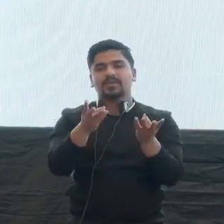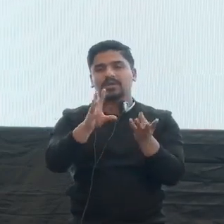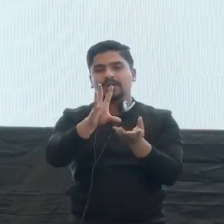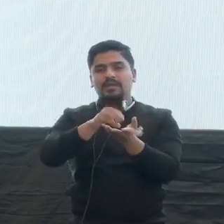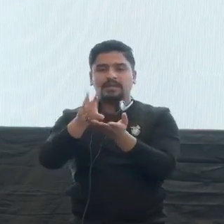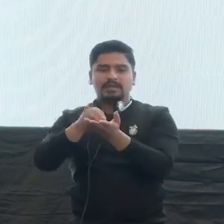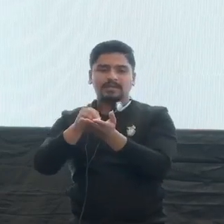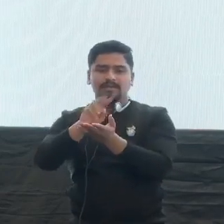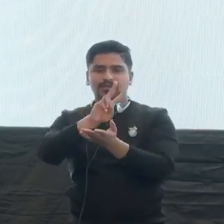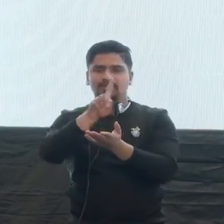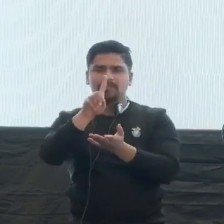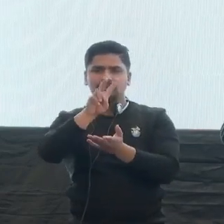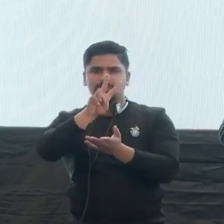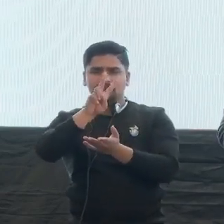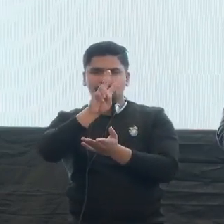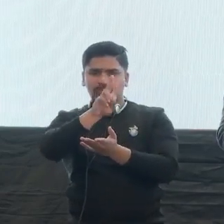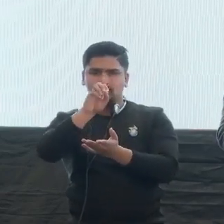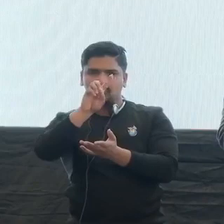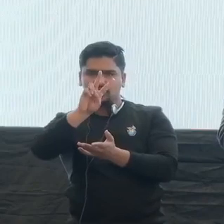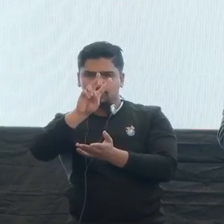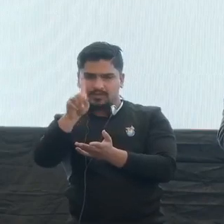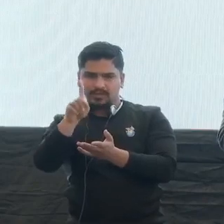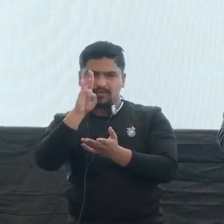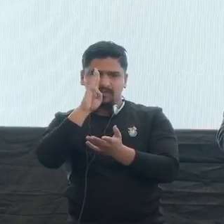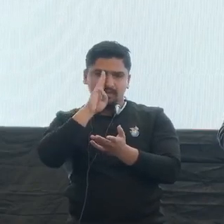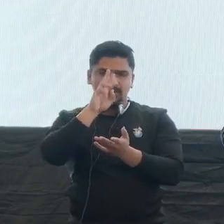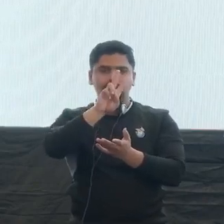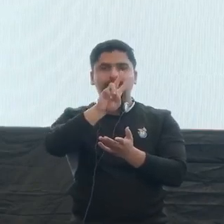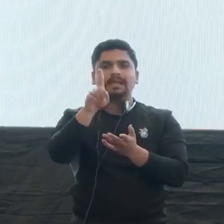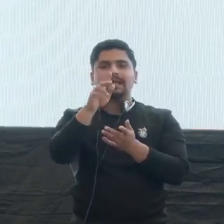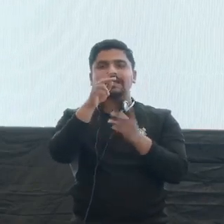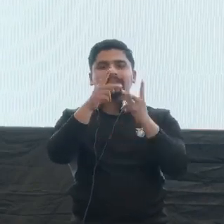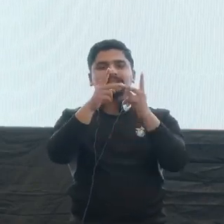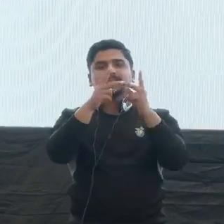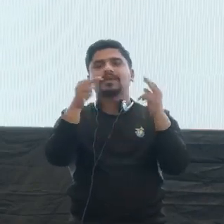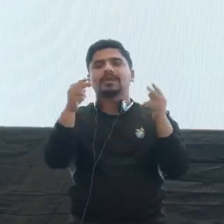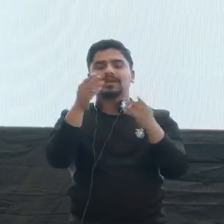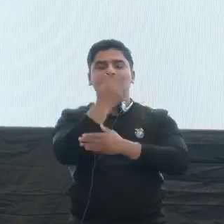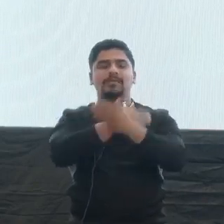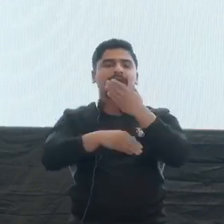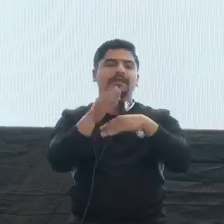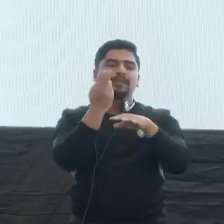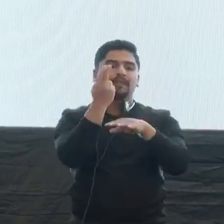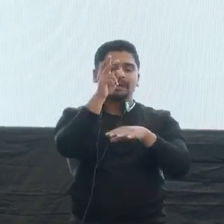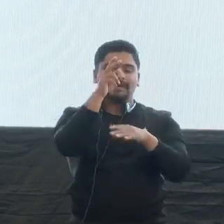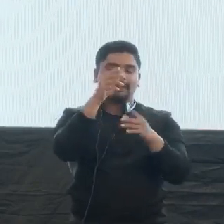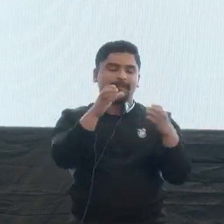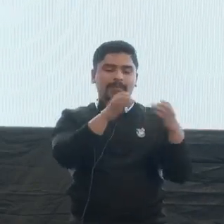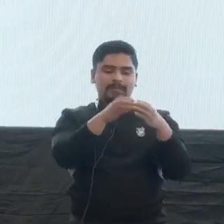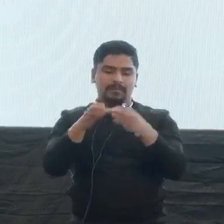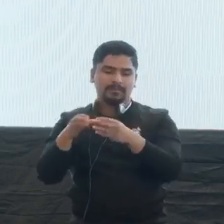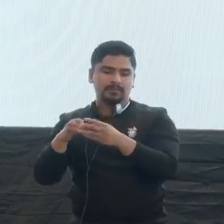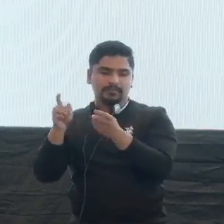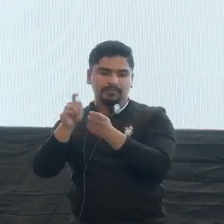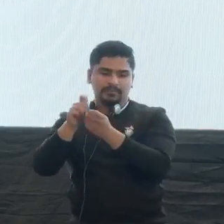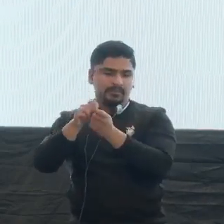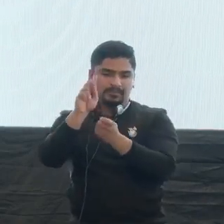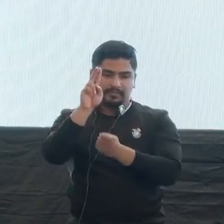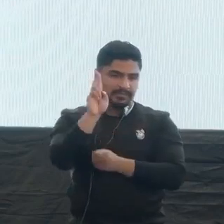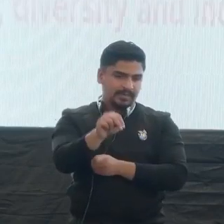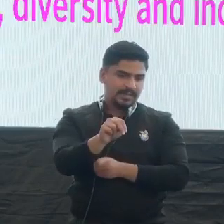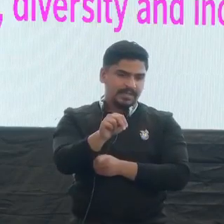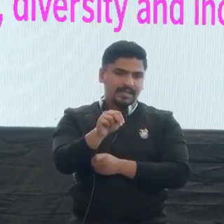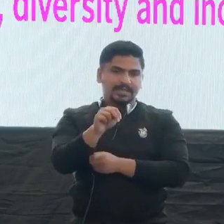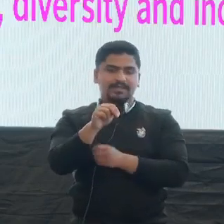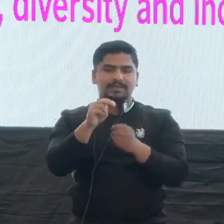in 2021, should include the data on 21 types of disability, and each and every elementary and